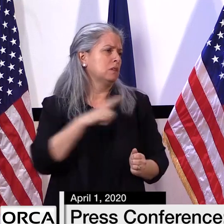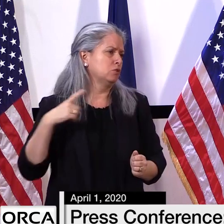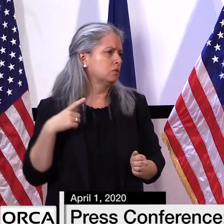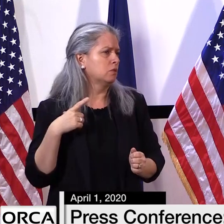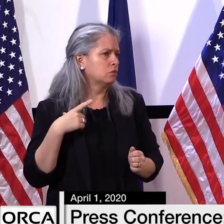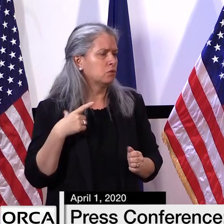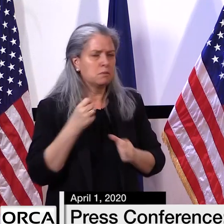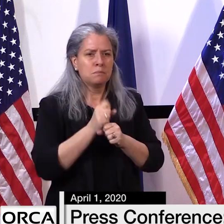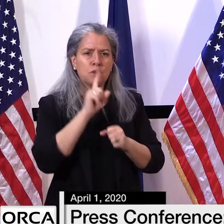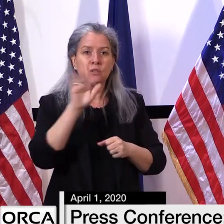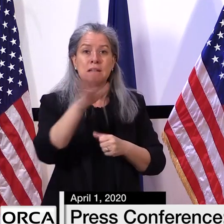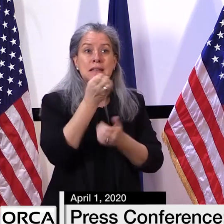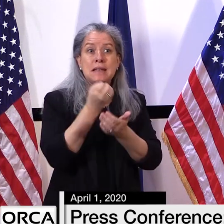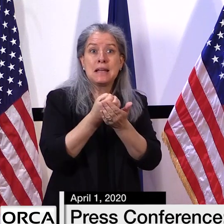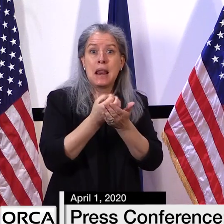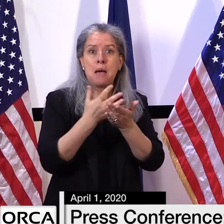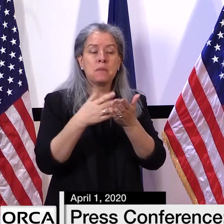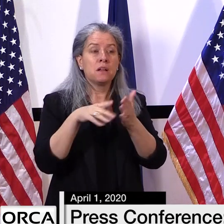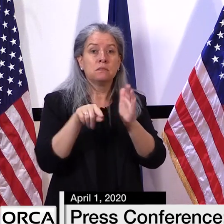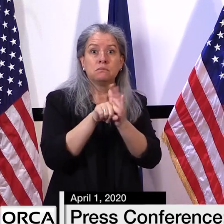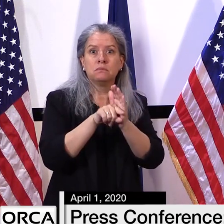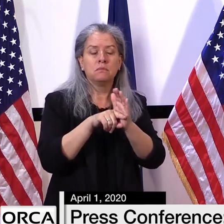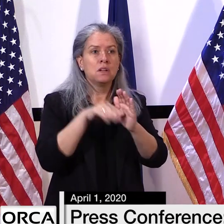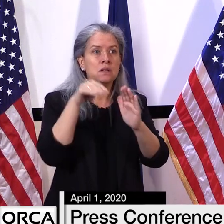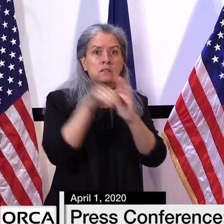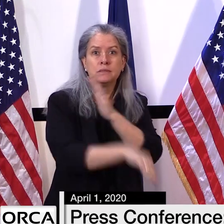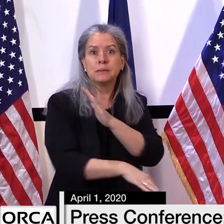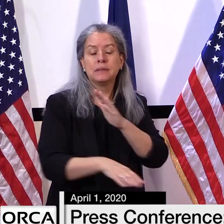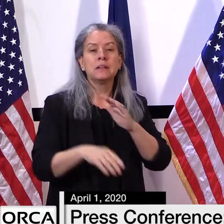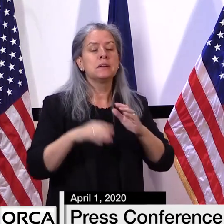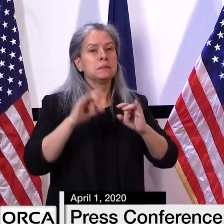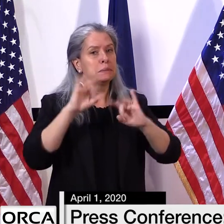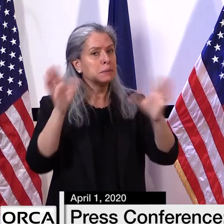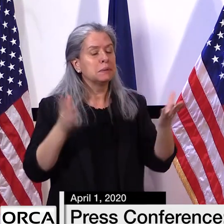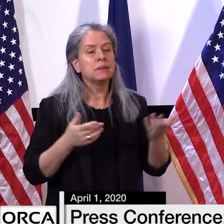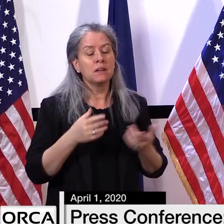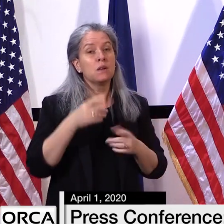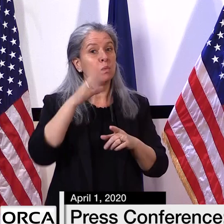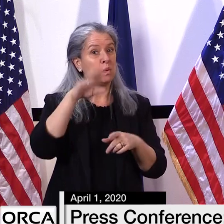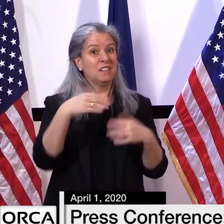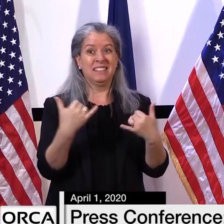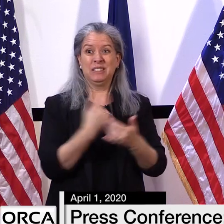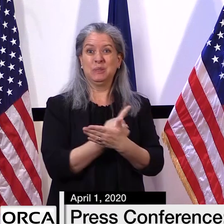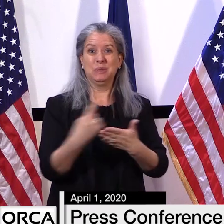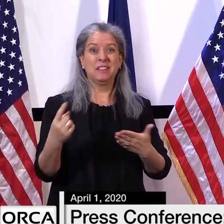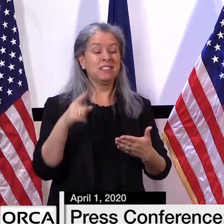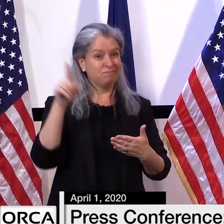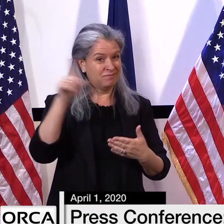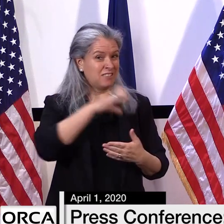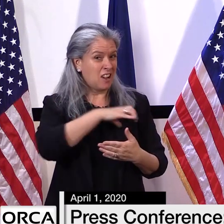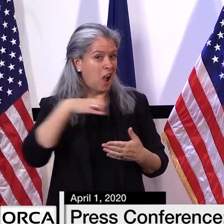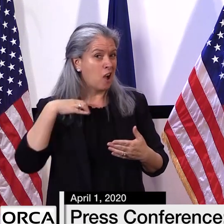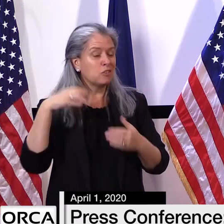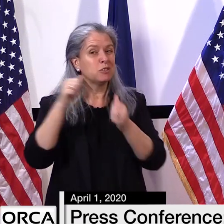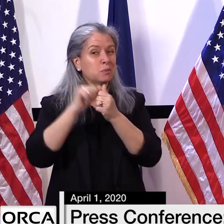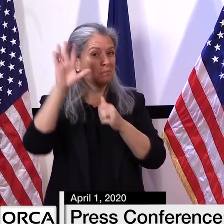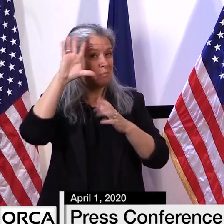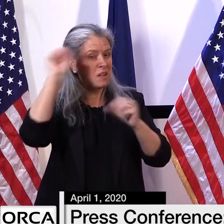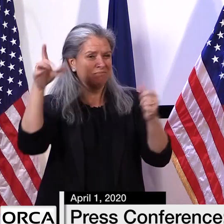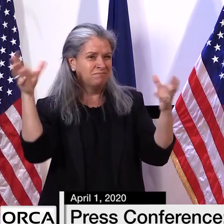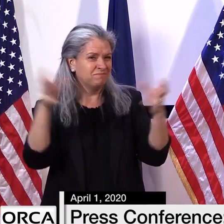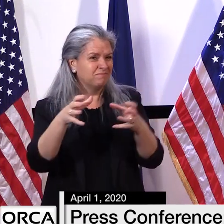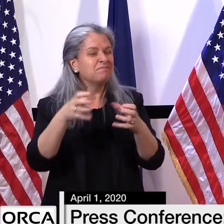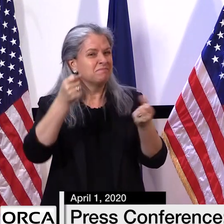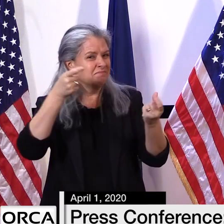COVID-19. This week, Congress and the President came together to pass a $2 trillion emergency aid package that